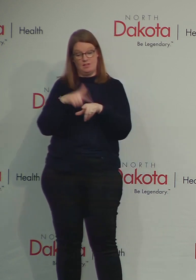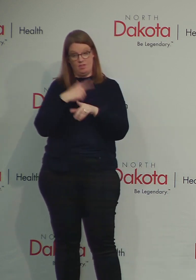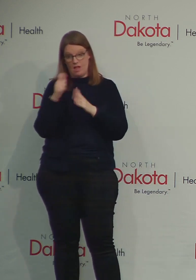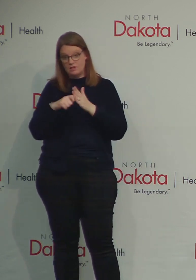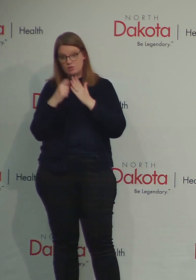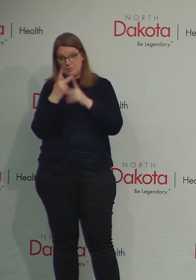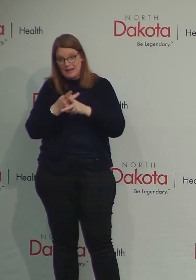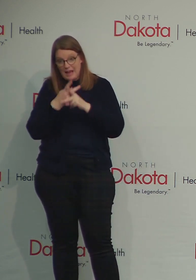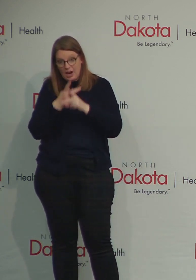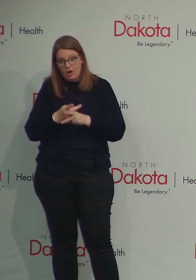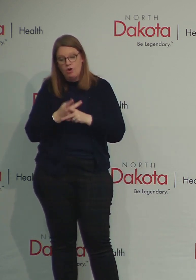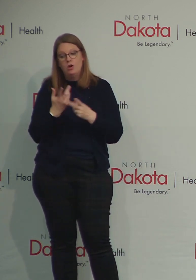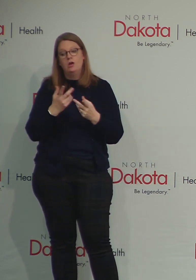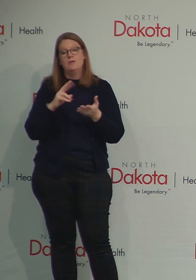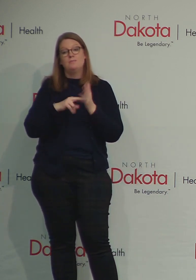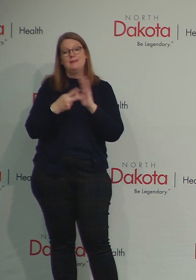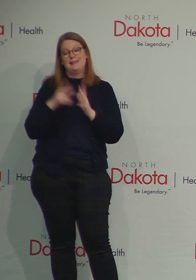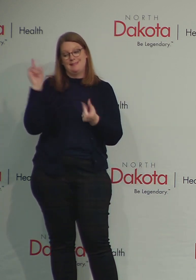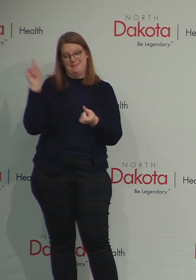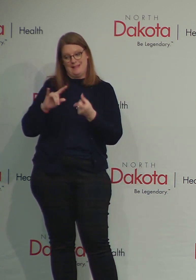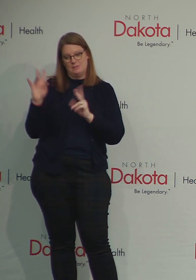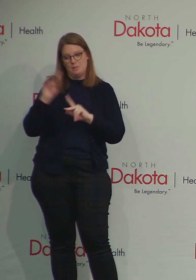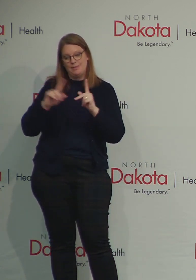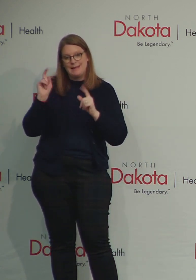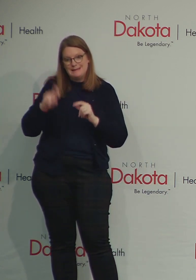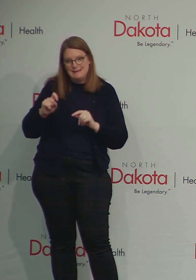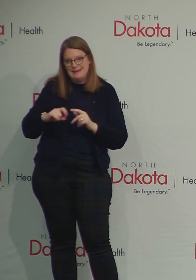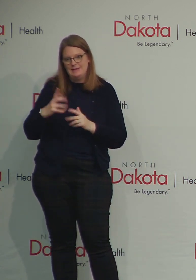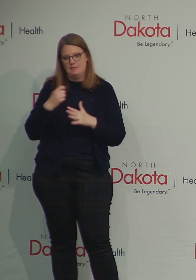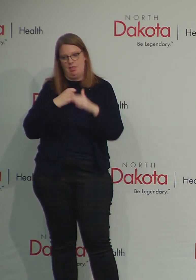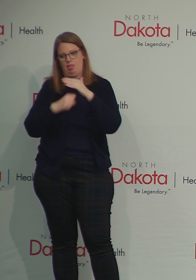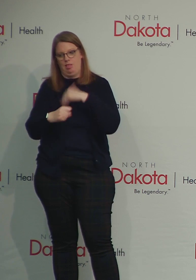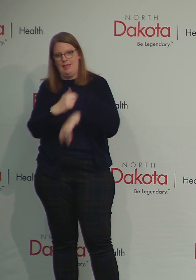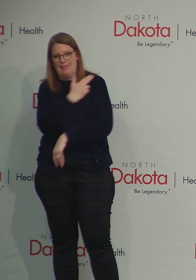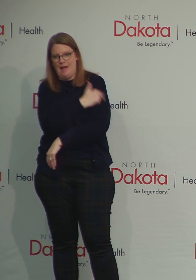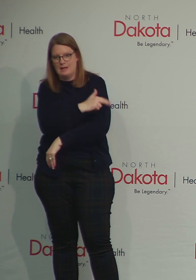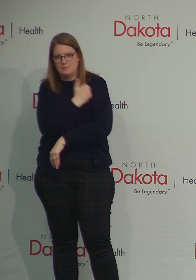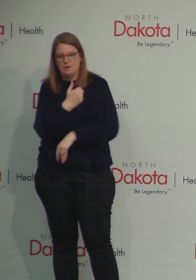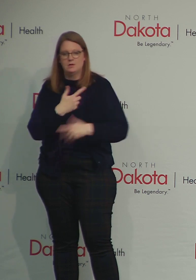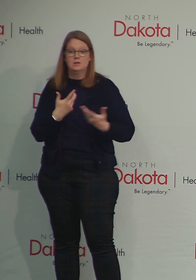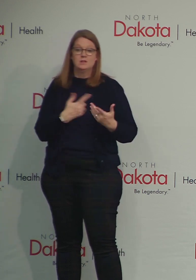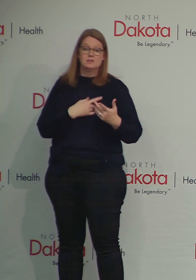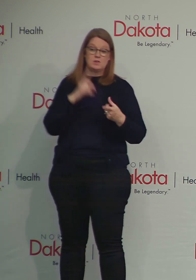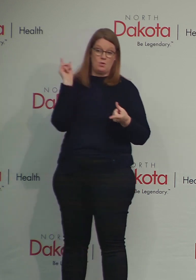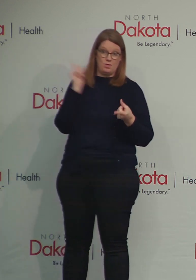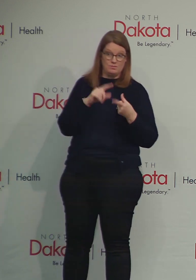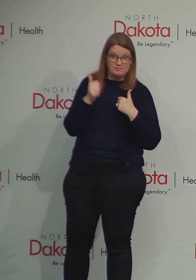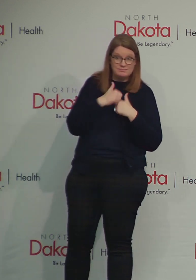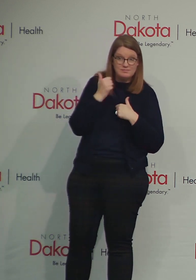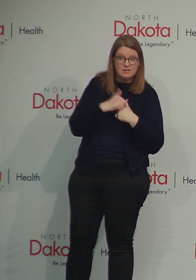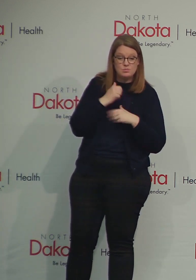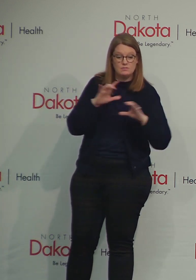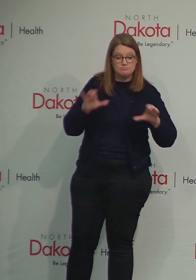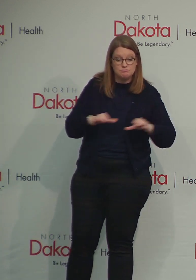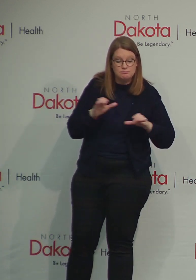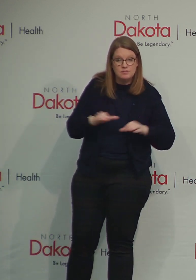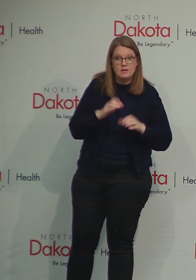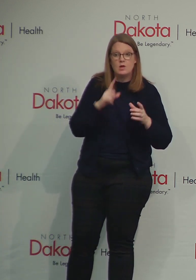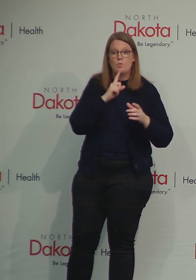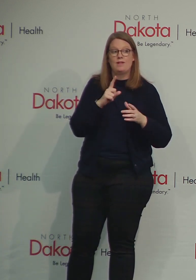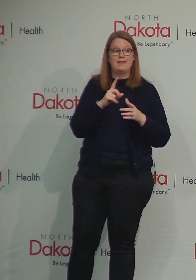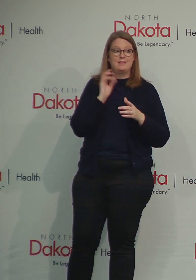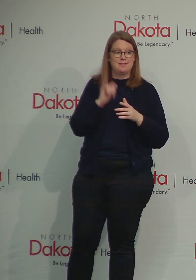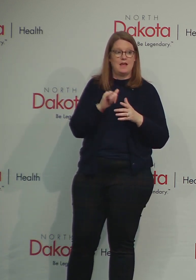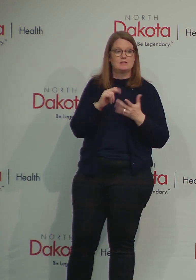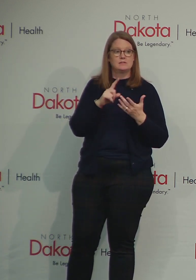going to get less people that need hospitalization. I mean, so all of these things, the mitigation efforts are the stopgap to get us to